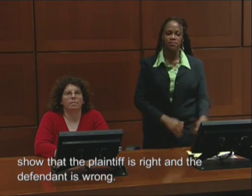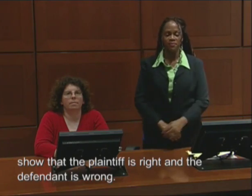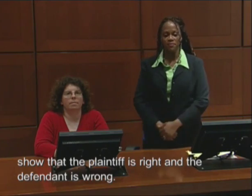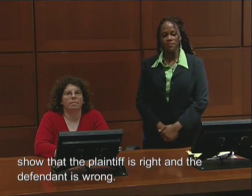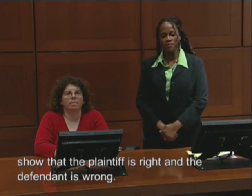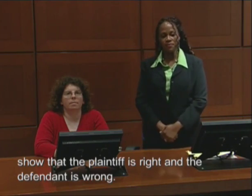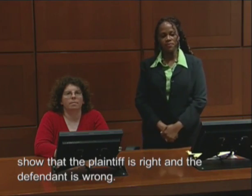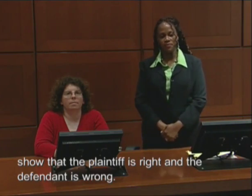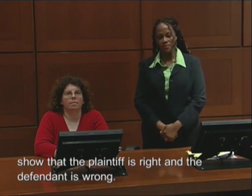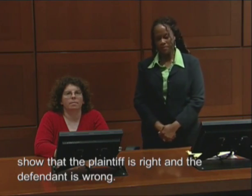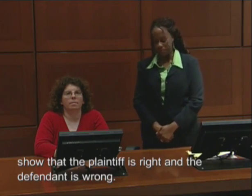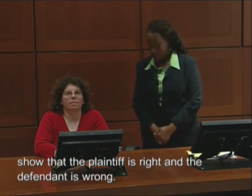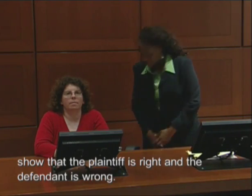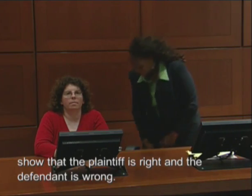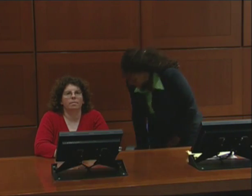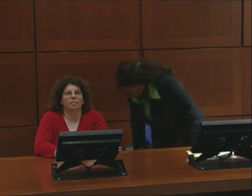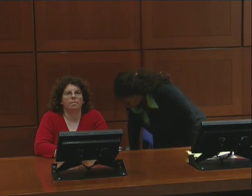the defendant is wrong.